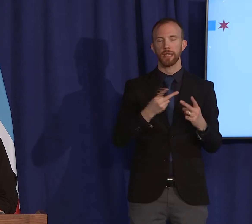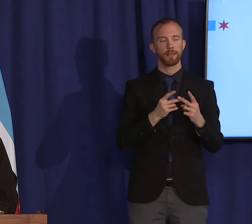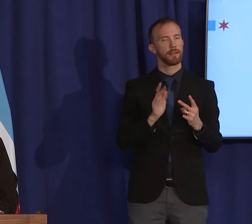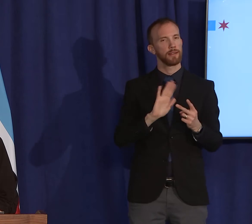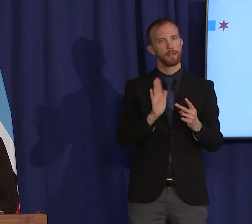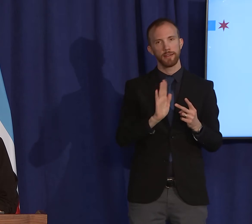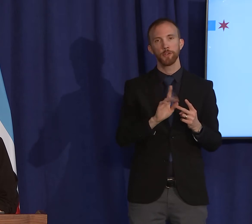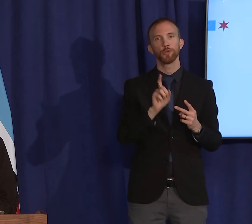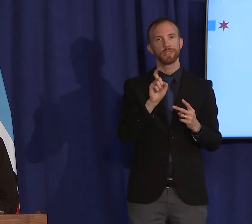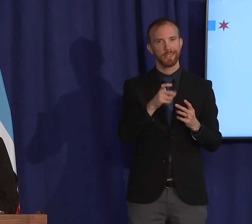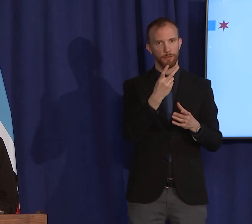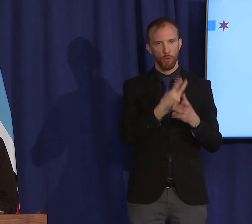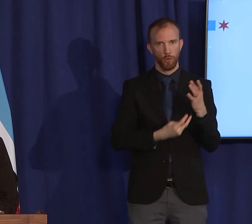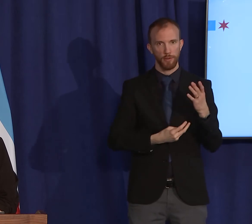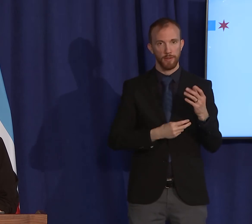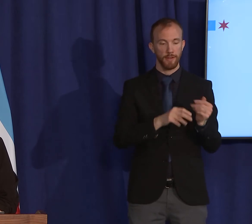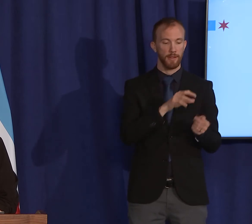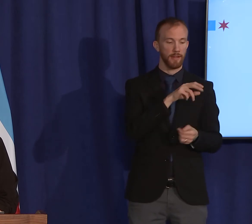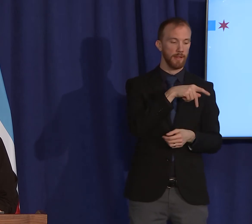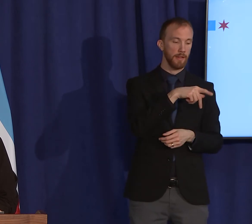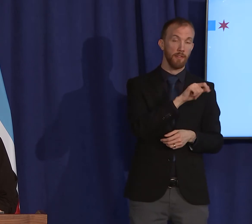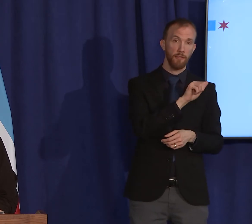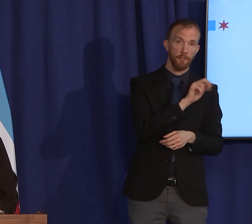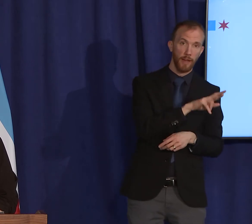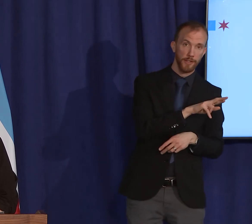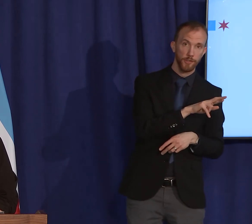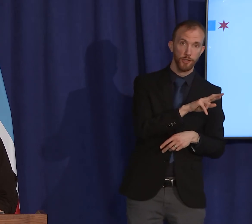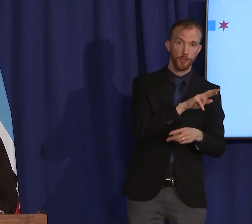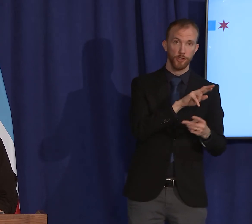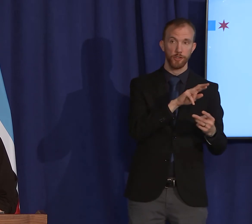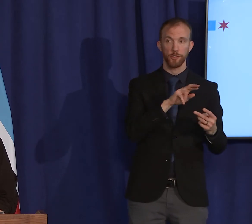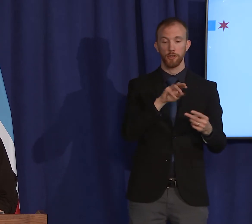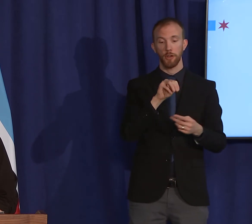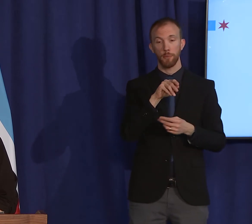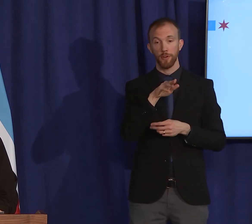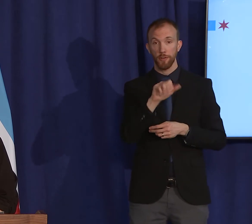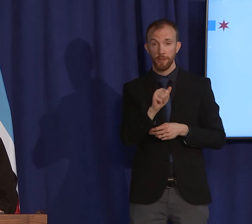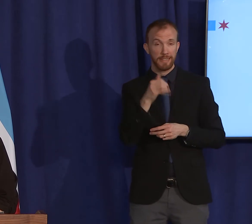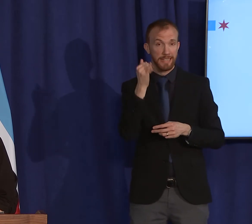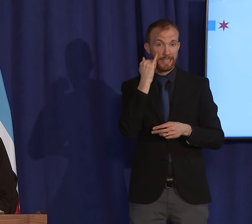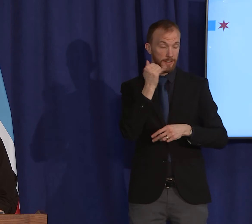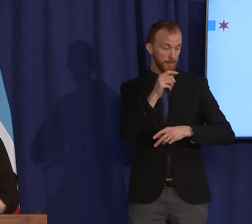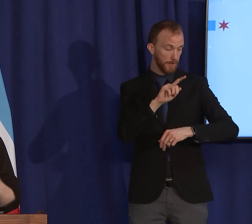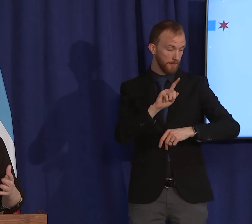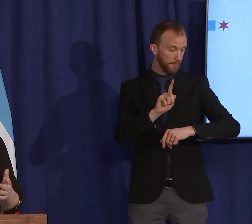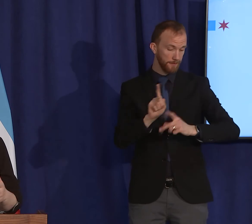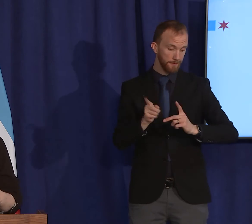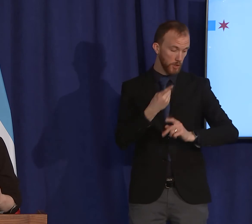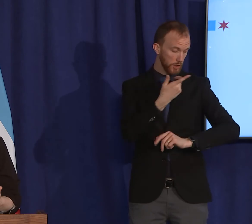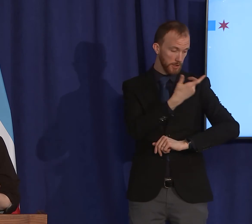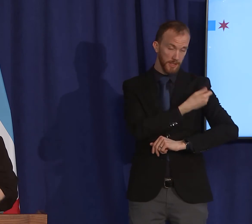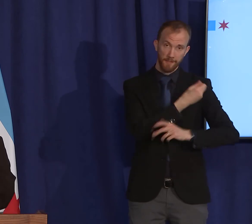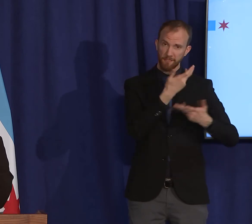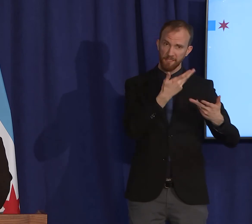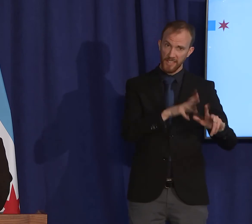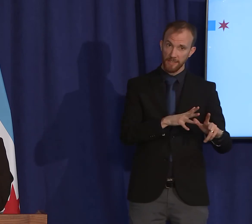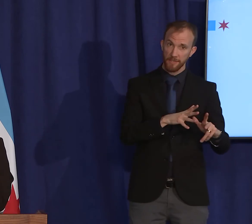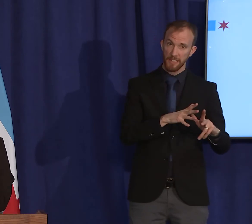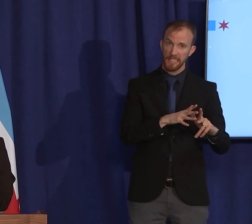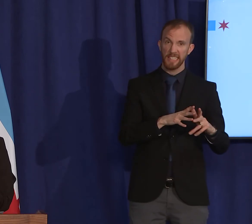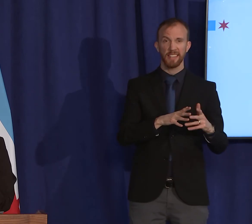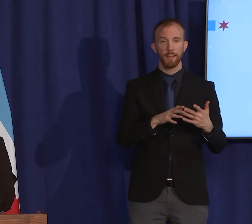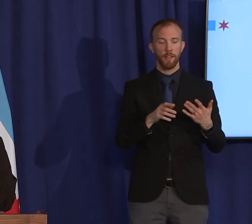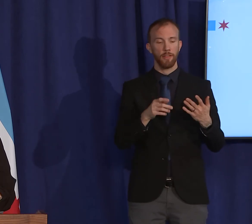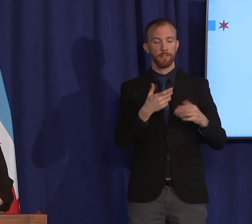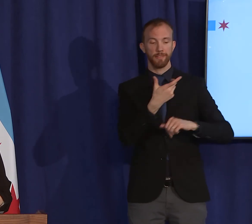Moderna, you're only about 50% protected after that first dose, and it goes up to the 94, 95% protected. At least this is what we saw in the trials 2 weeks